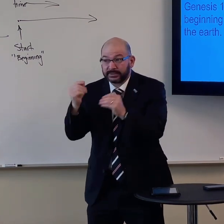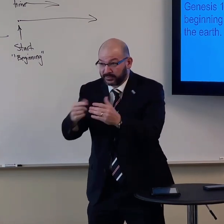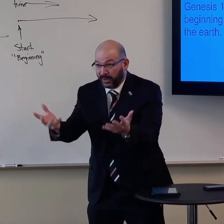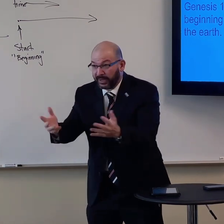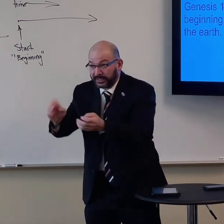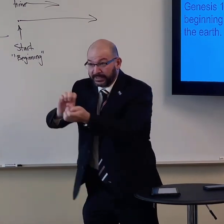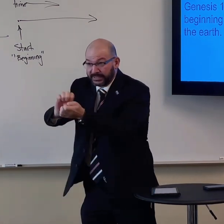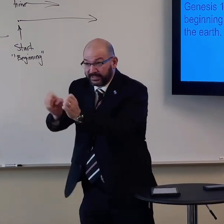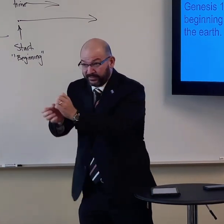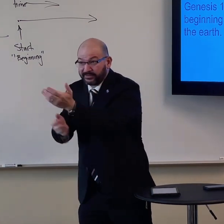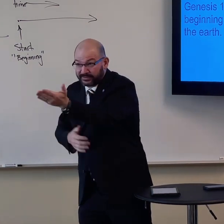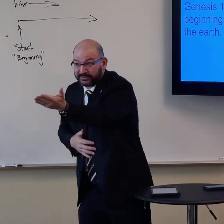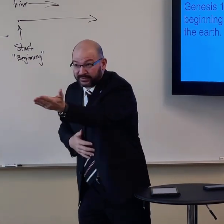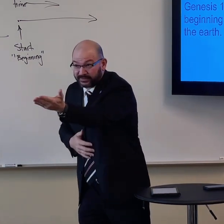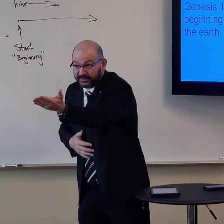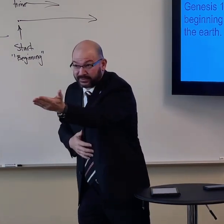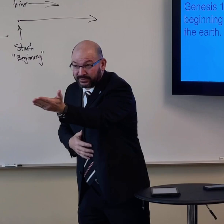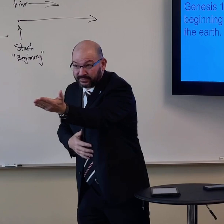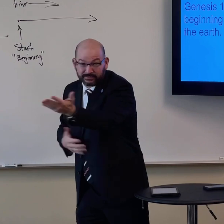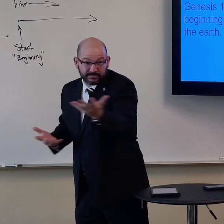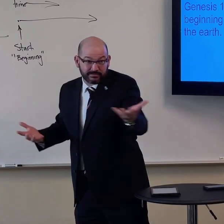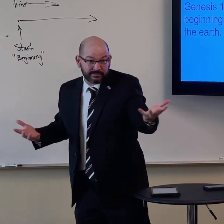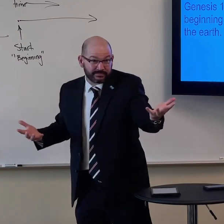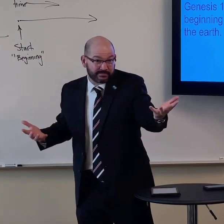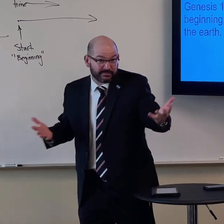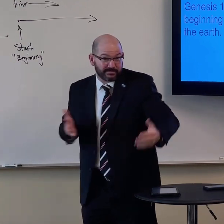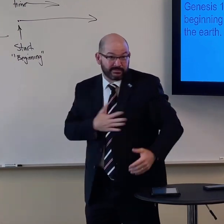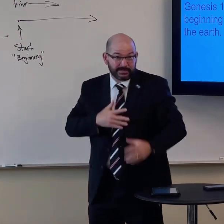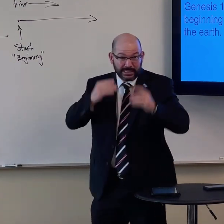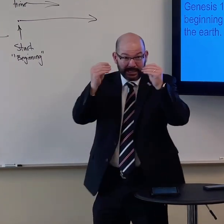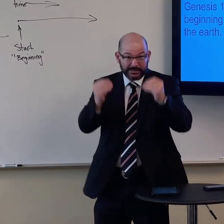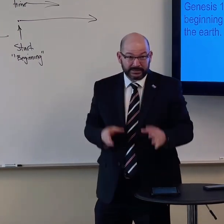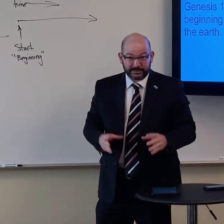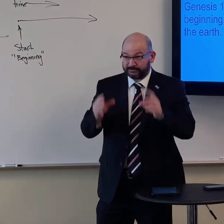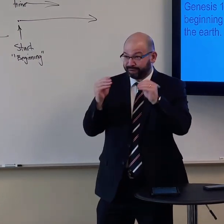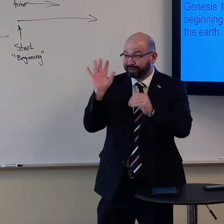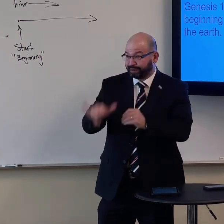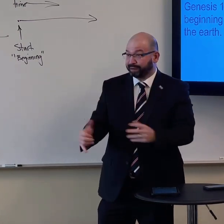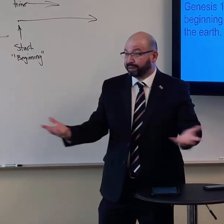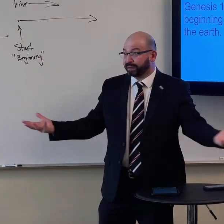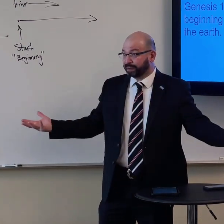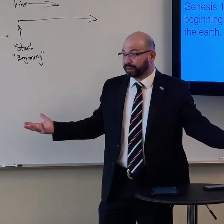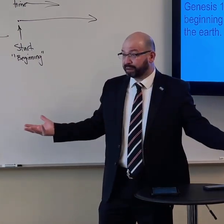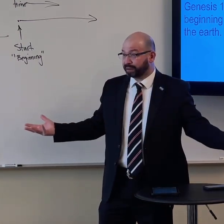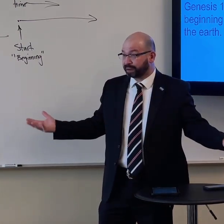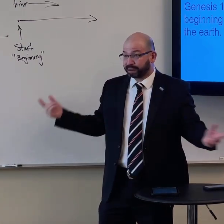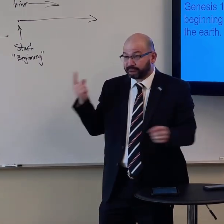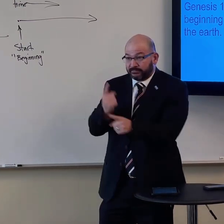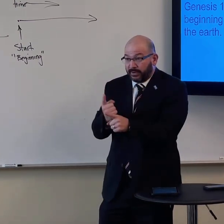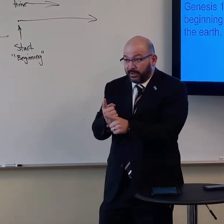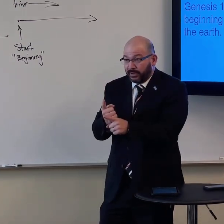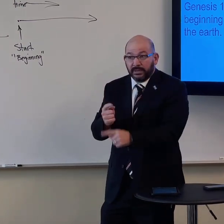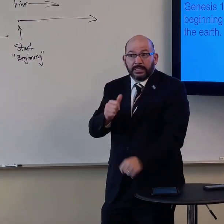taught evolution, right? The teacher taught that, right?